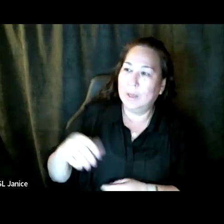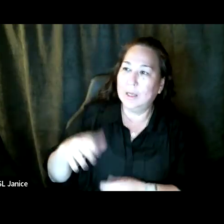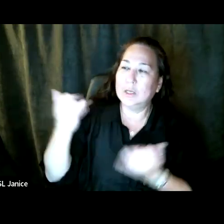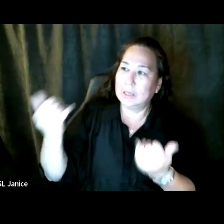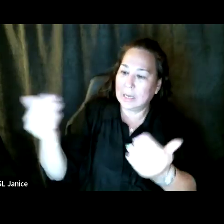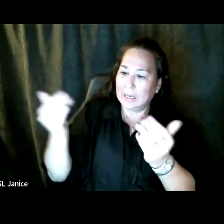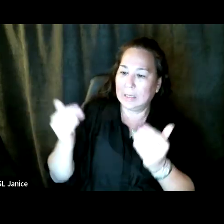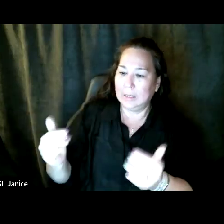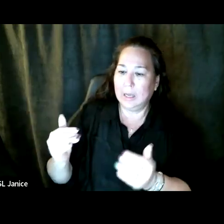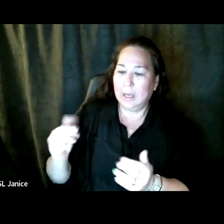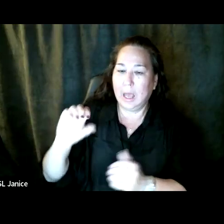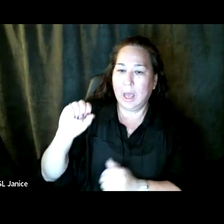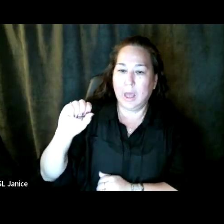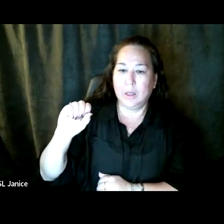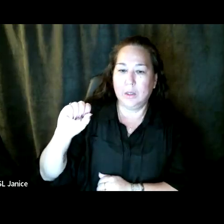Thank you, Juan.